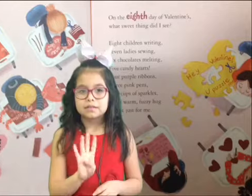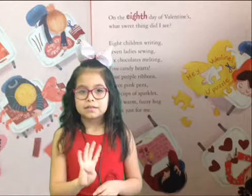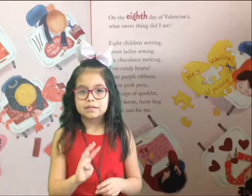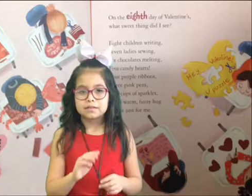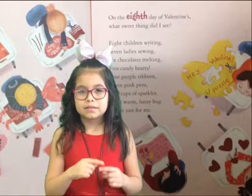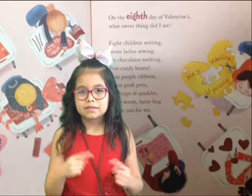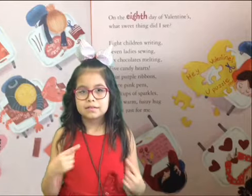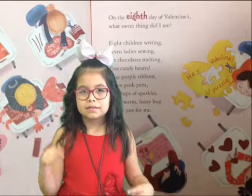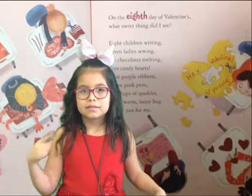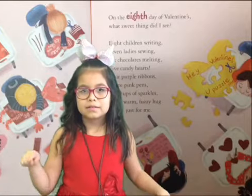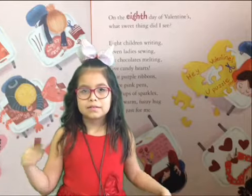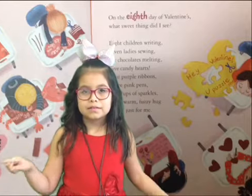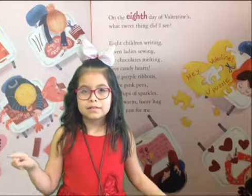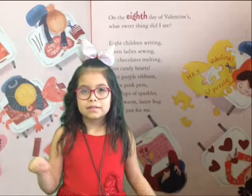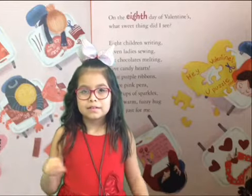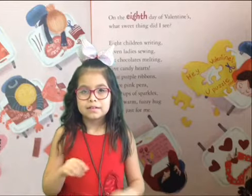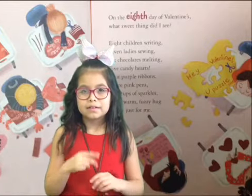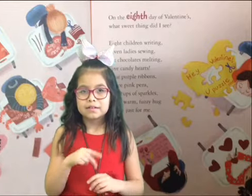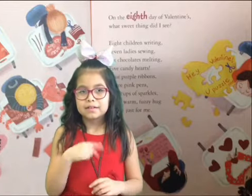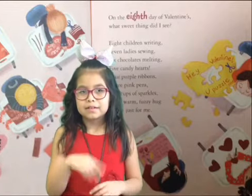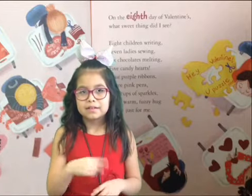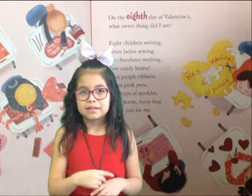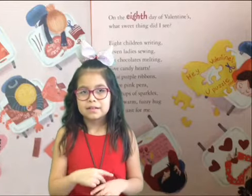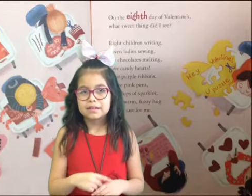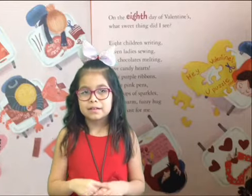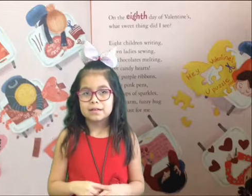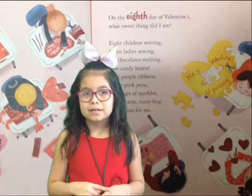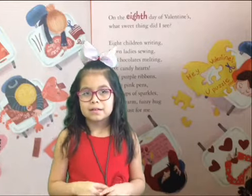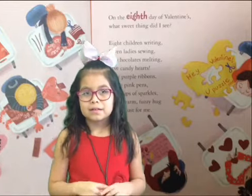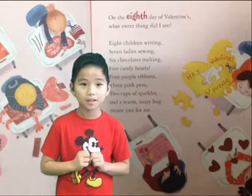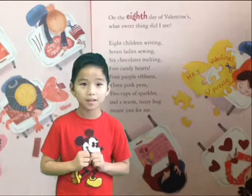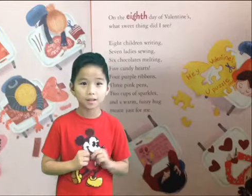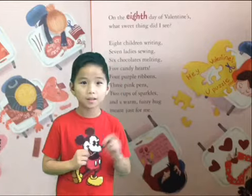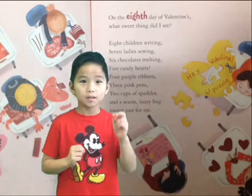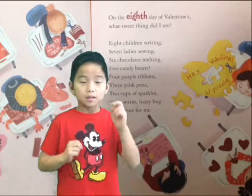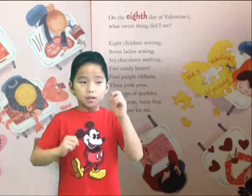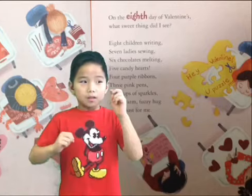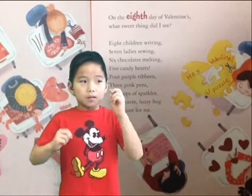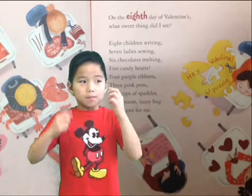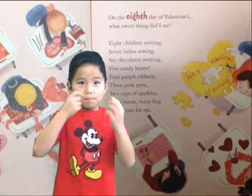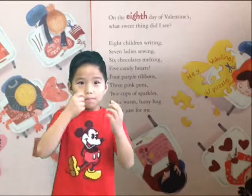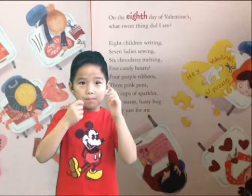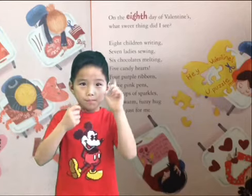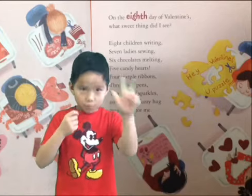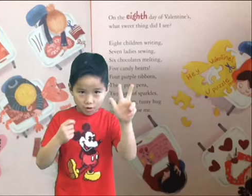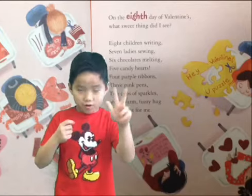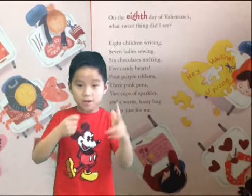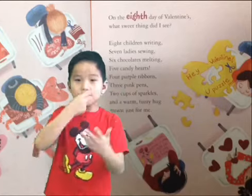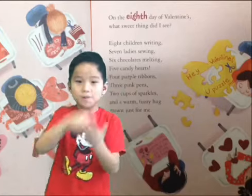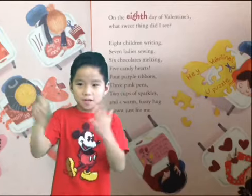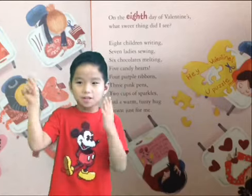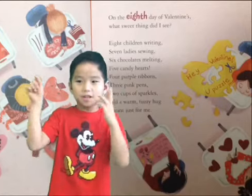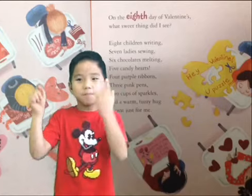four purple ribbons, four purple pink pens,